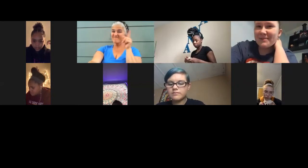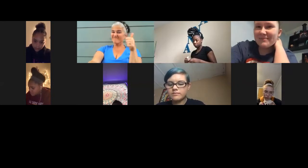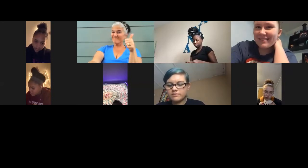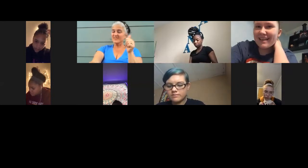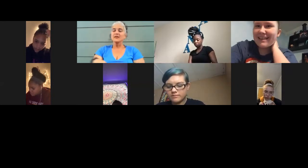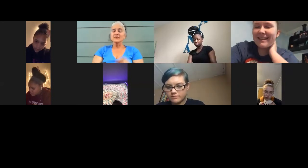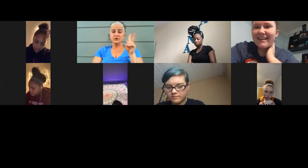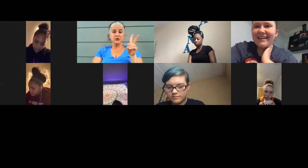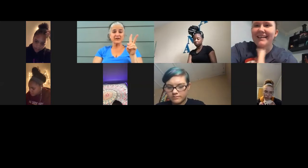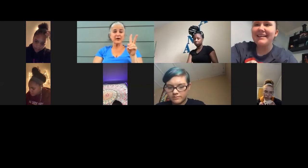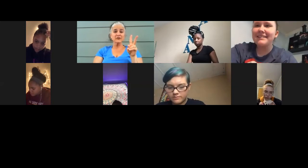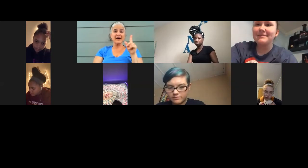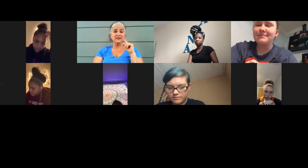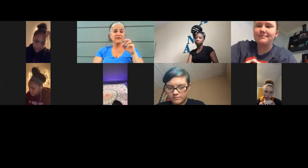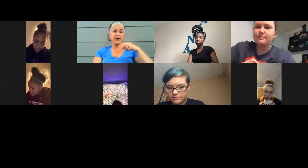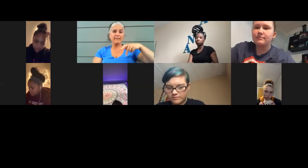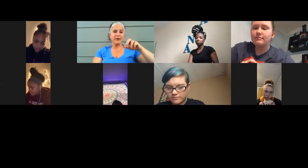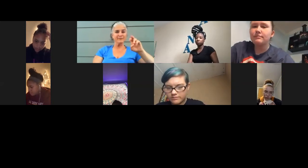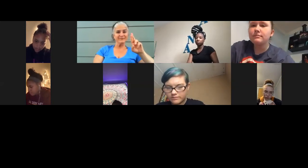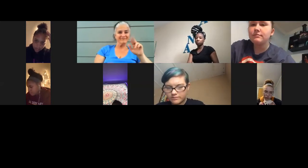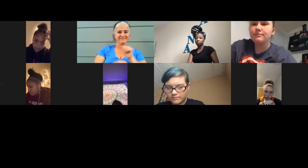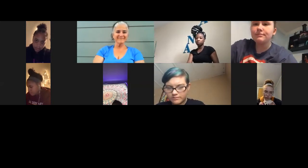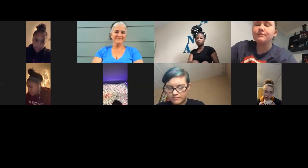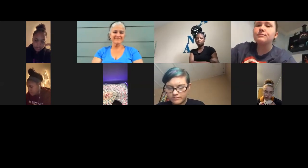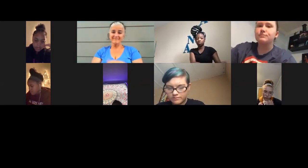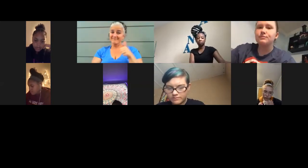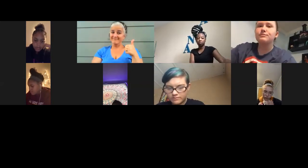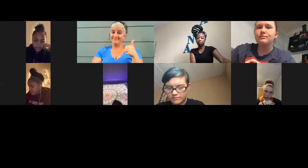them though. There's 2 videos about a deaf rapper.